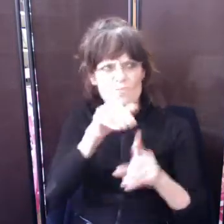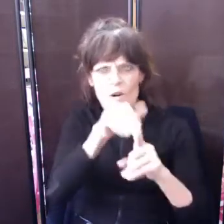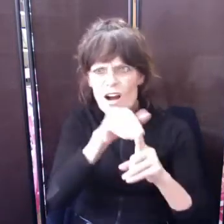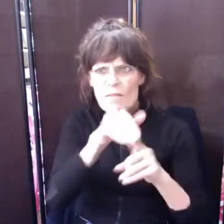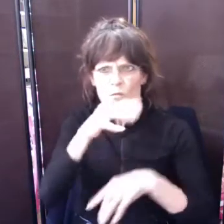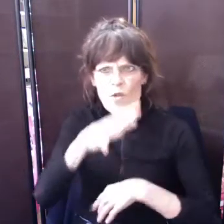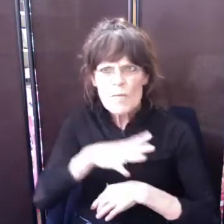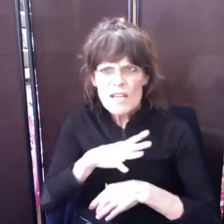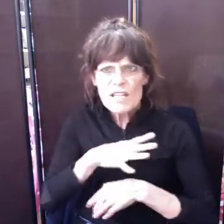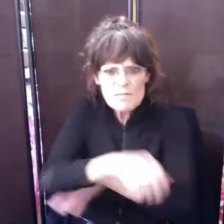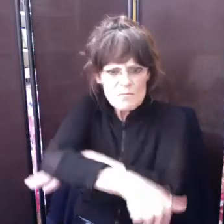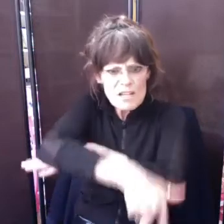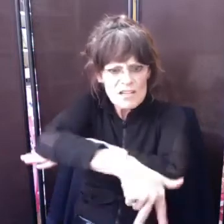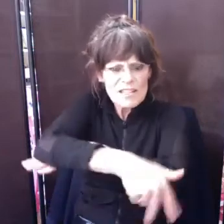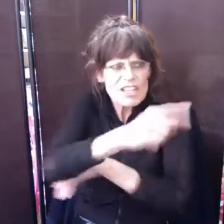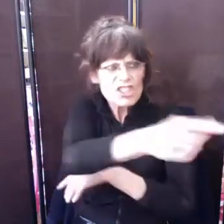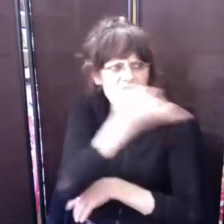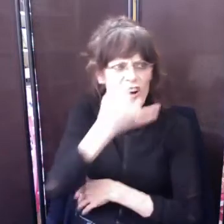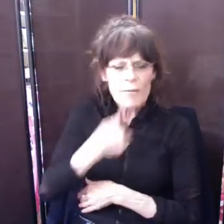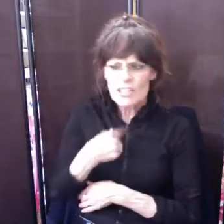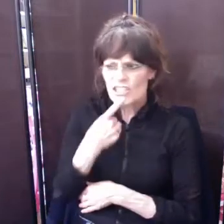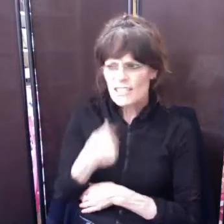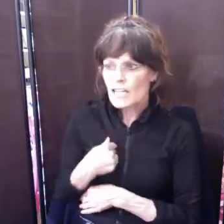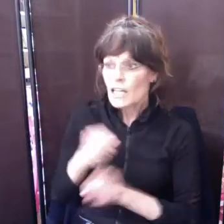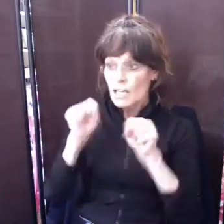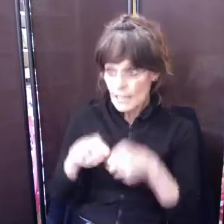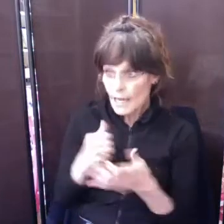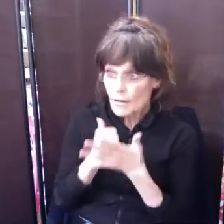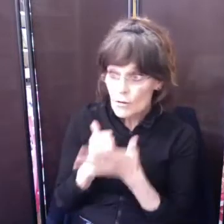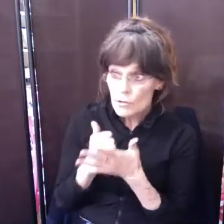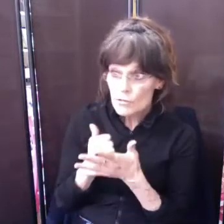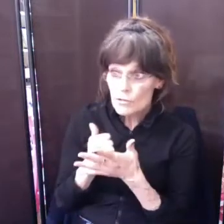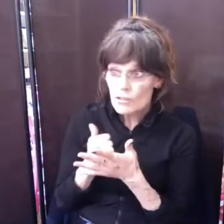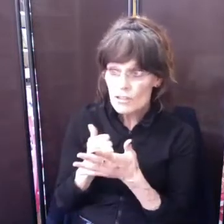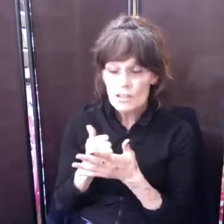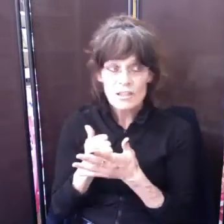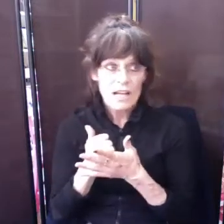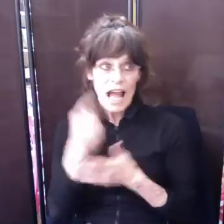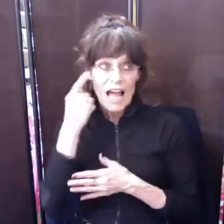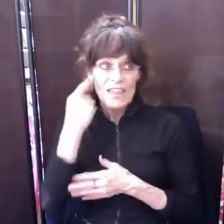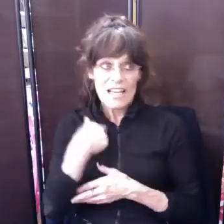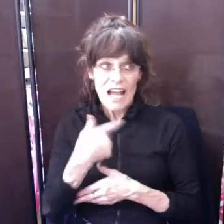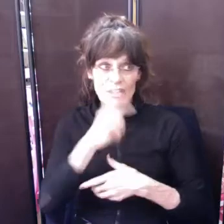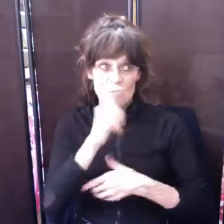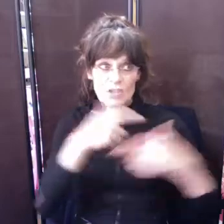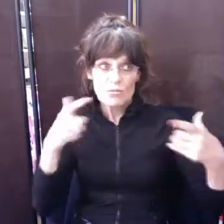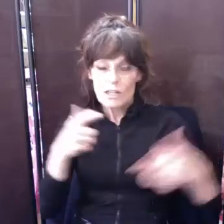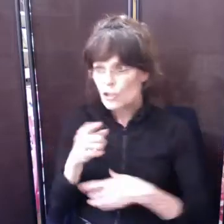she called me. And she said to me, "Can I help you?" And I said, "I think I drink too much." And she said, "Would you like me to take you